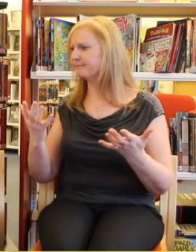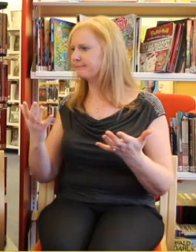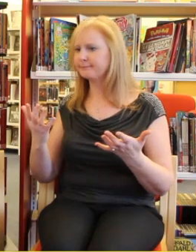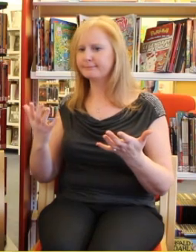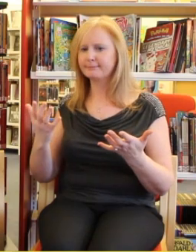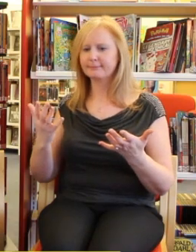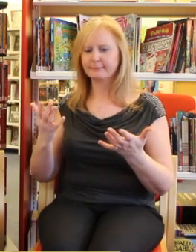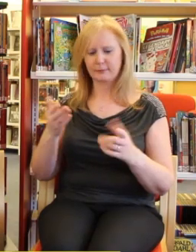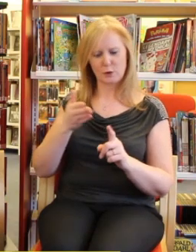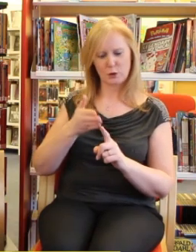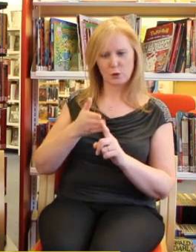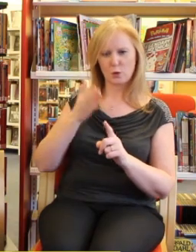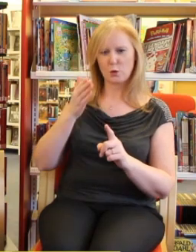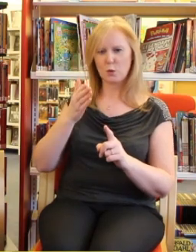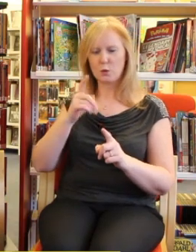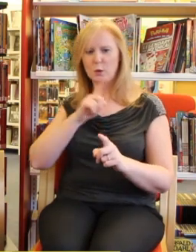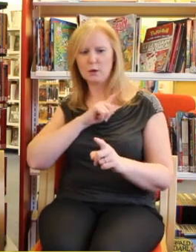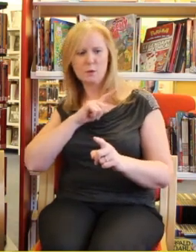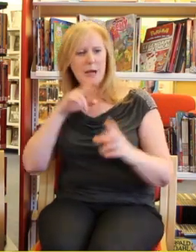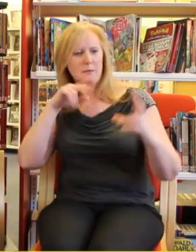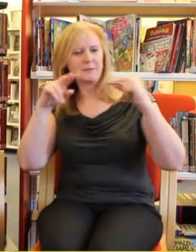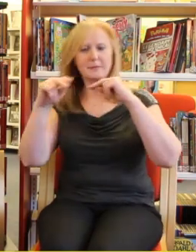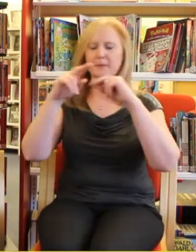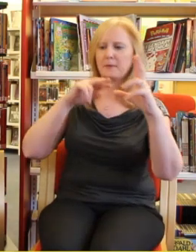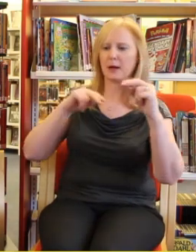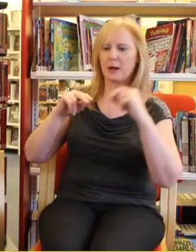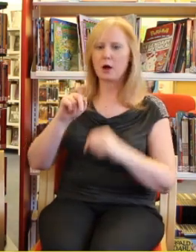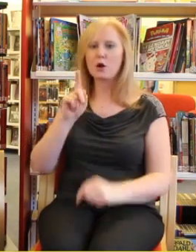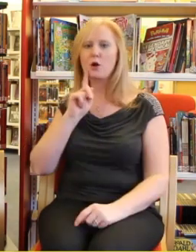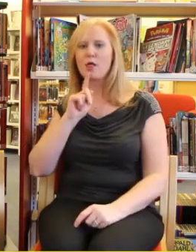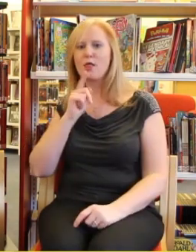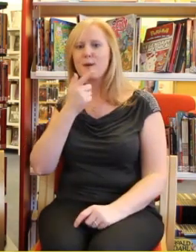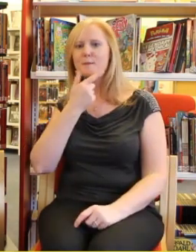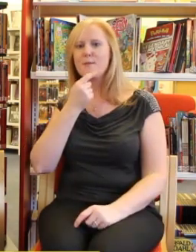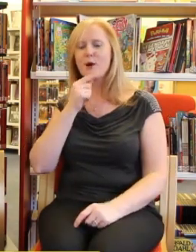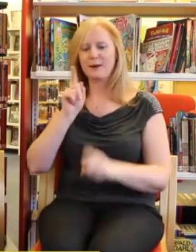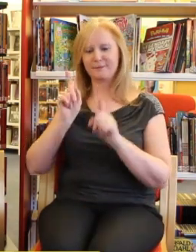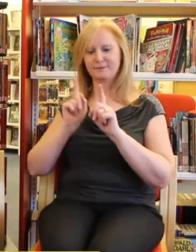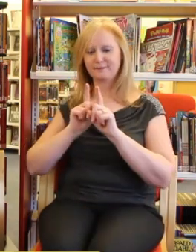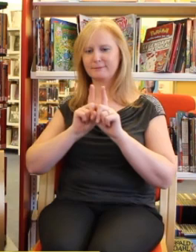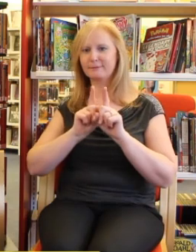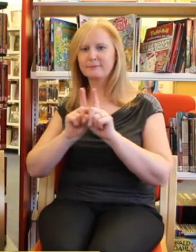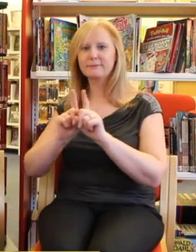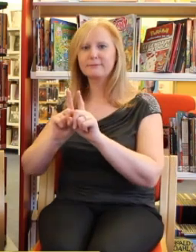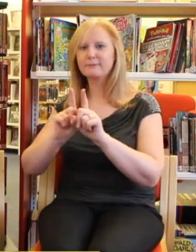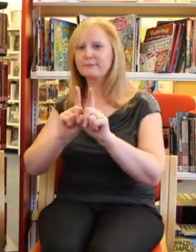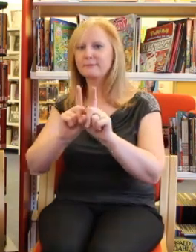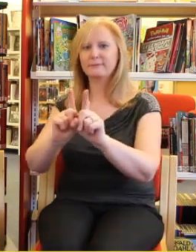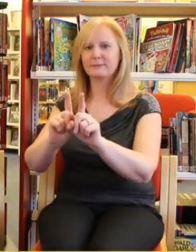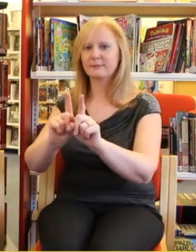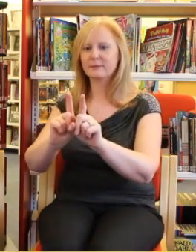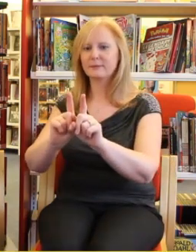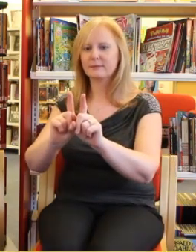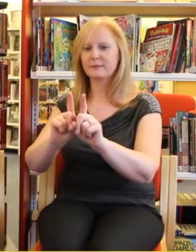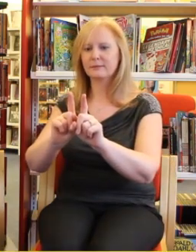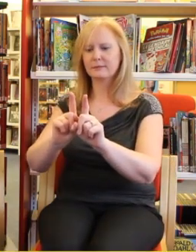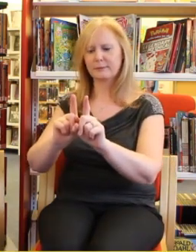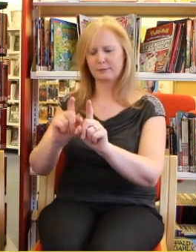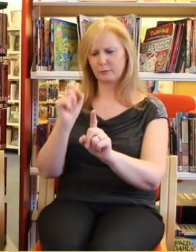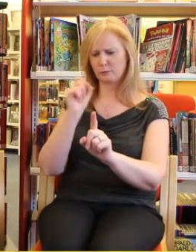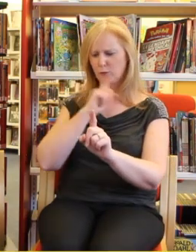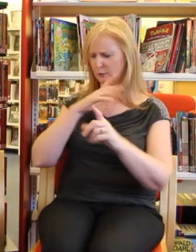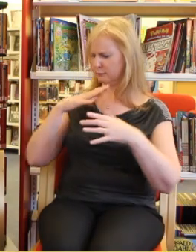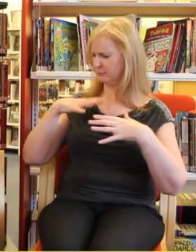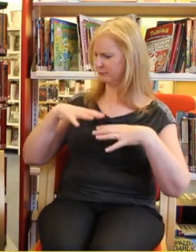noticed at first amid noises so loud as a girl and a boy peered from the crowd. The peculiar